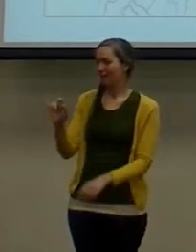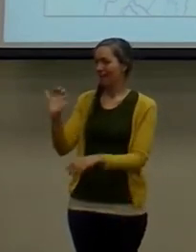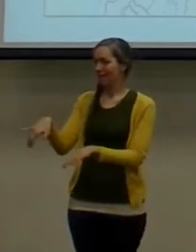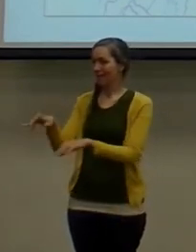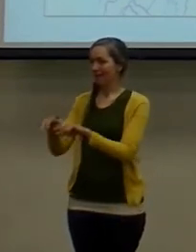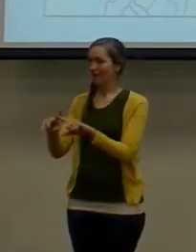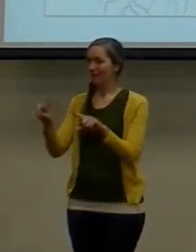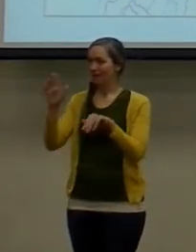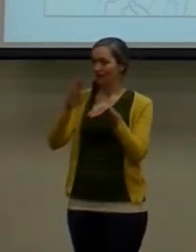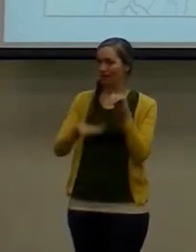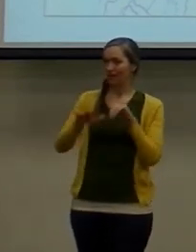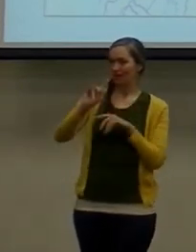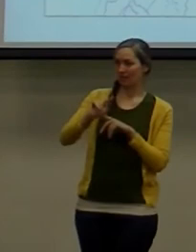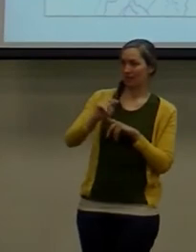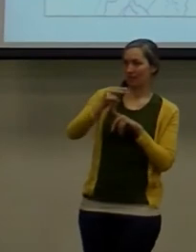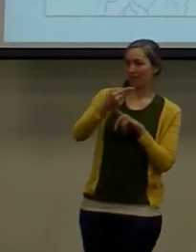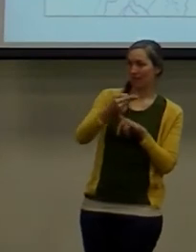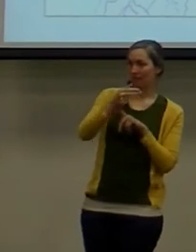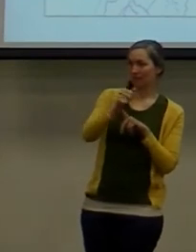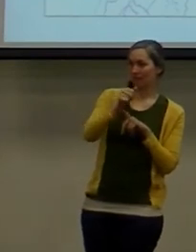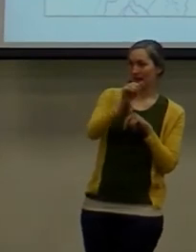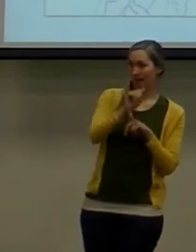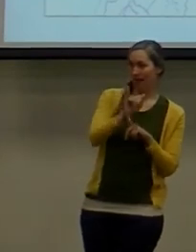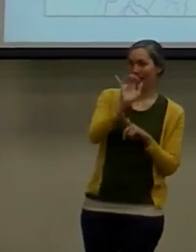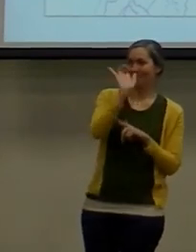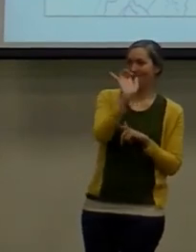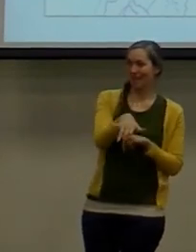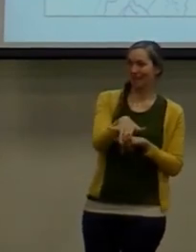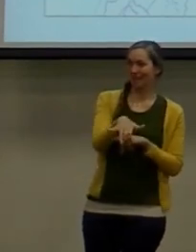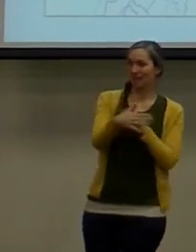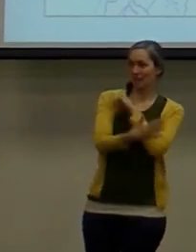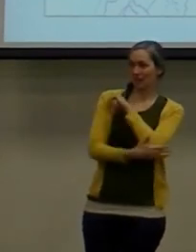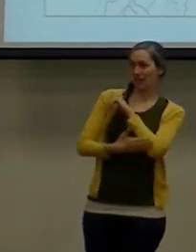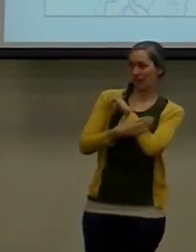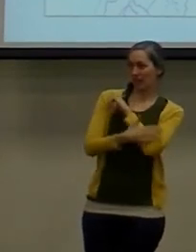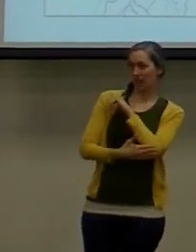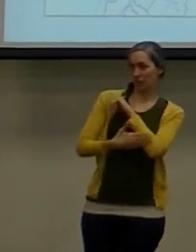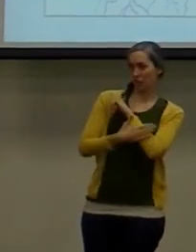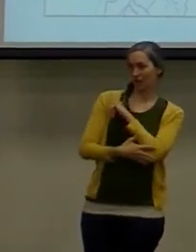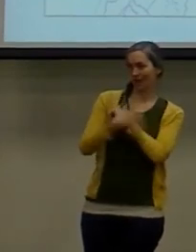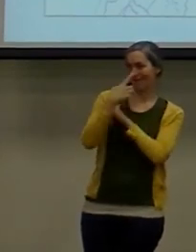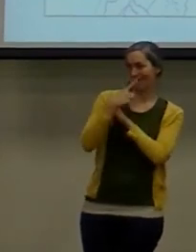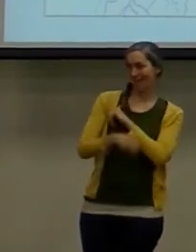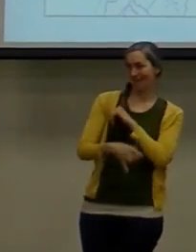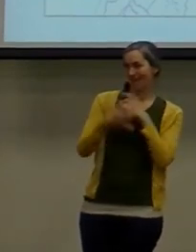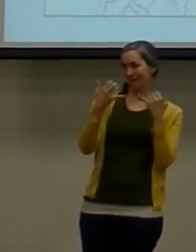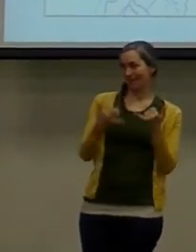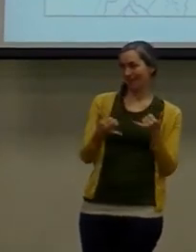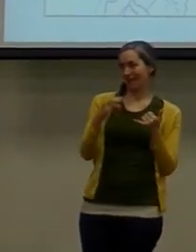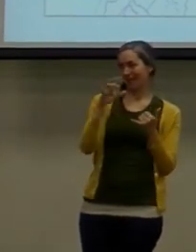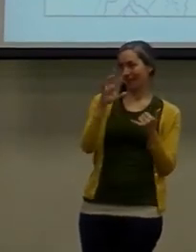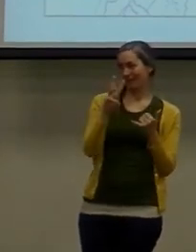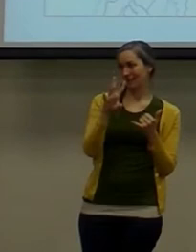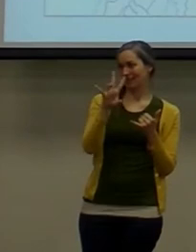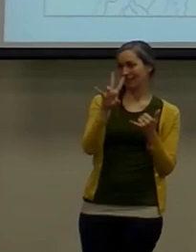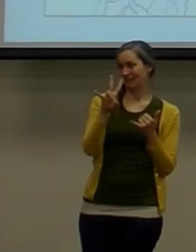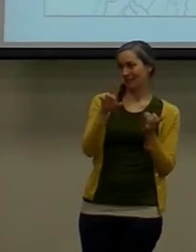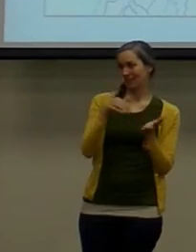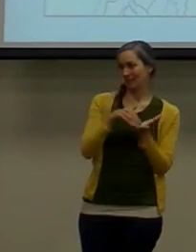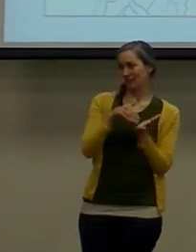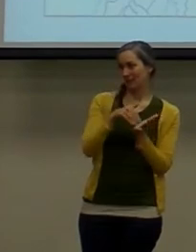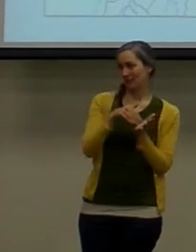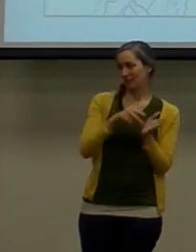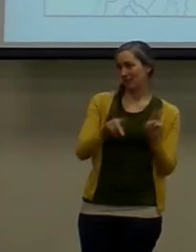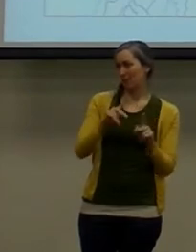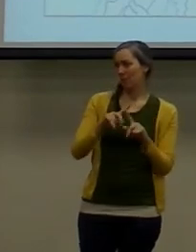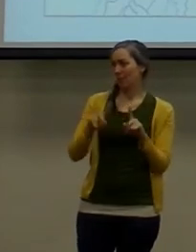Thai. Thai is Thailand, the country today. 67 million people, but Thai